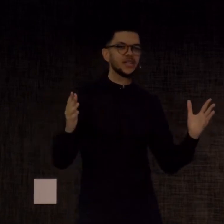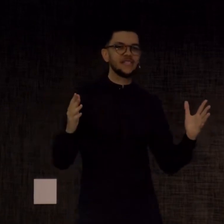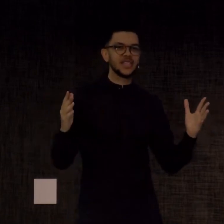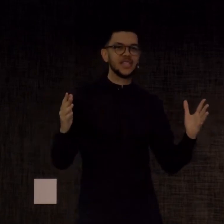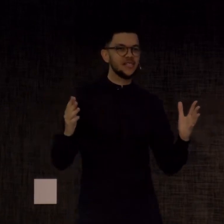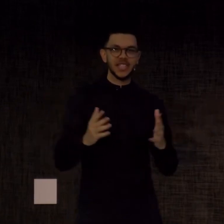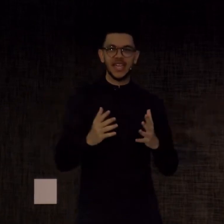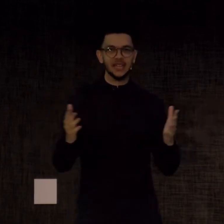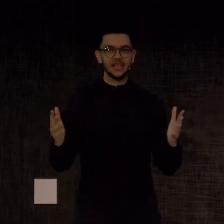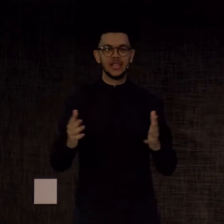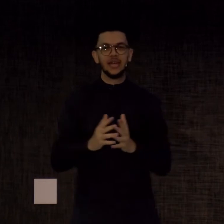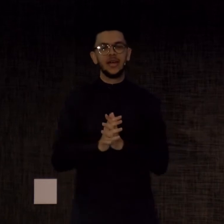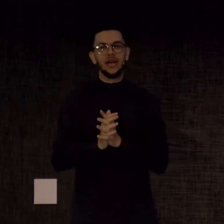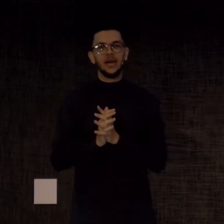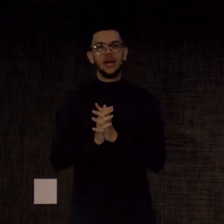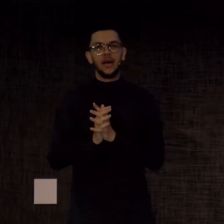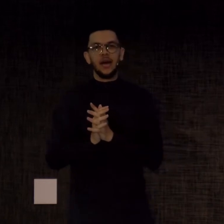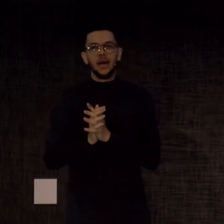political gravity every day.